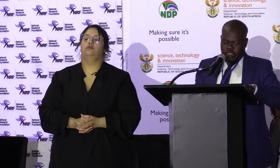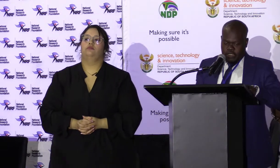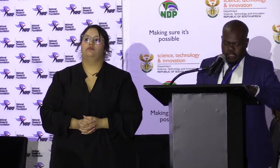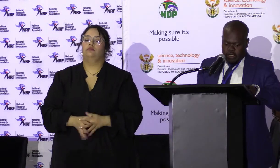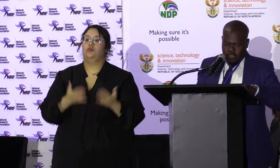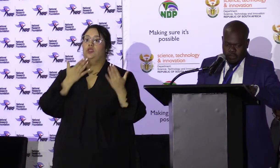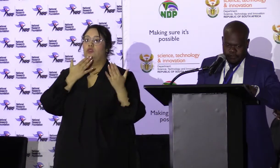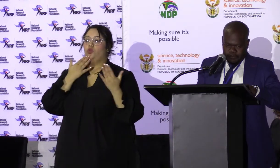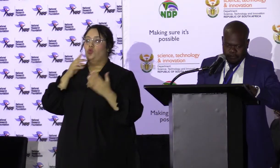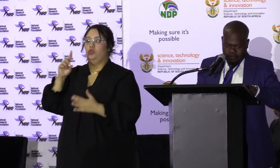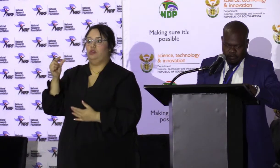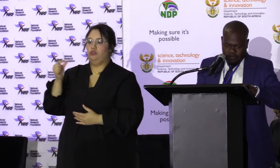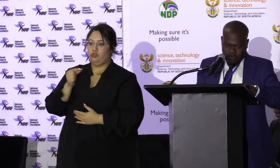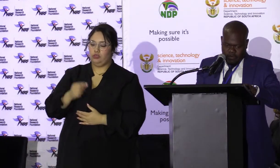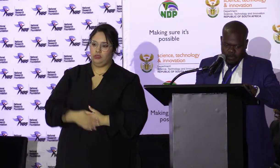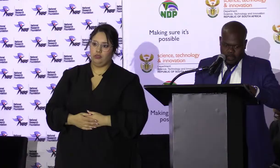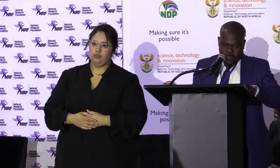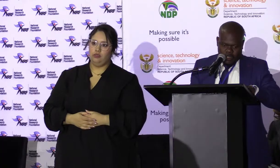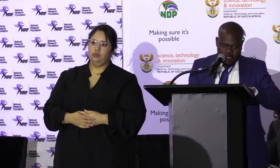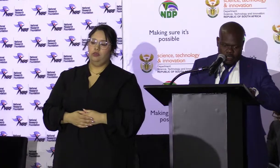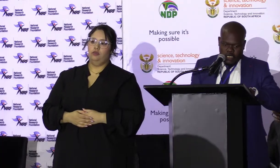Thank you very much, DJ.